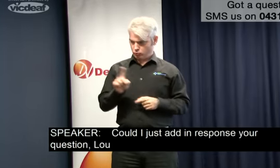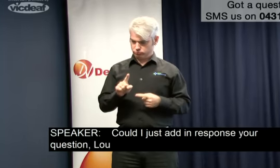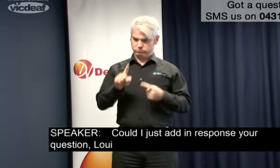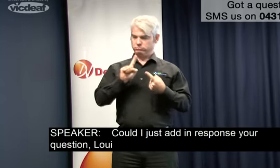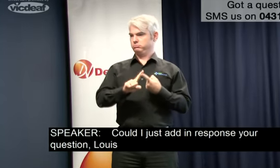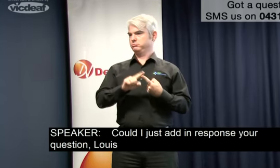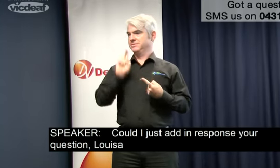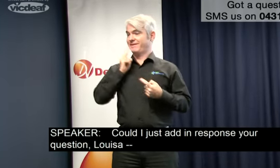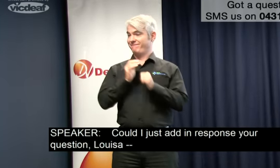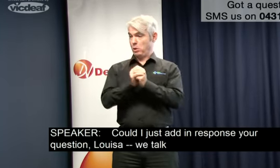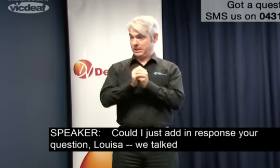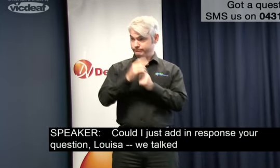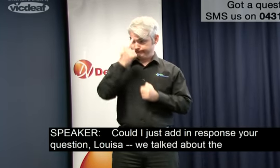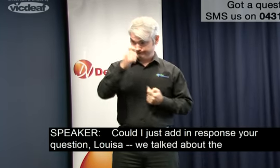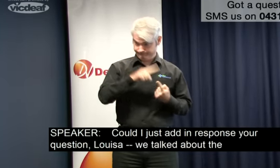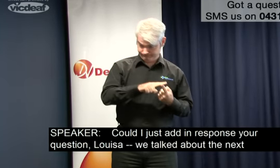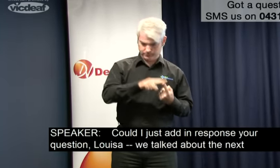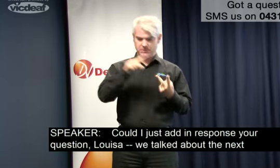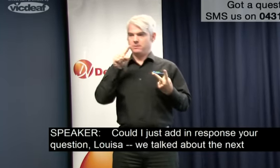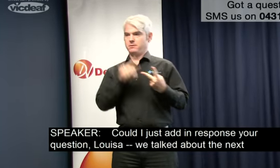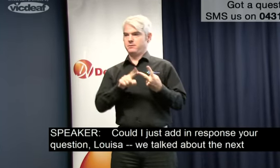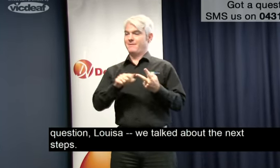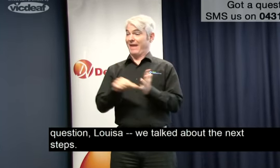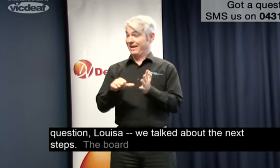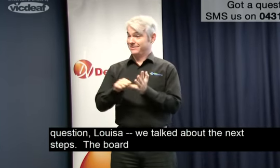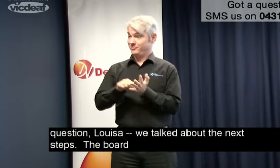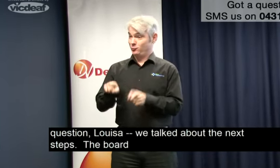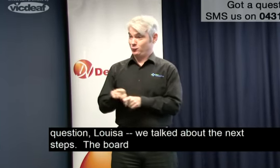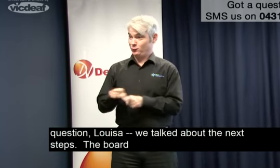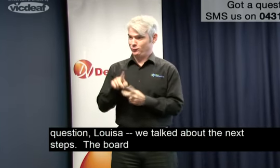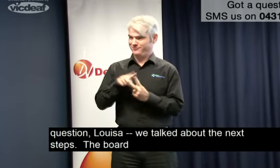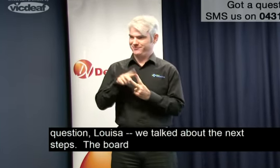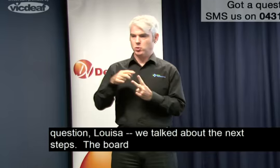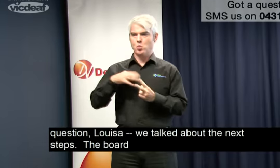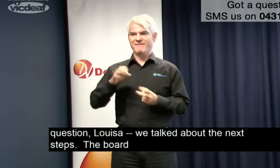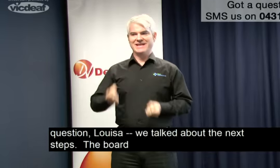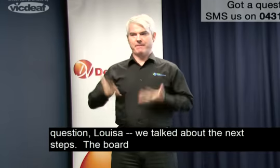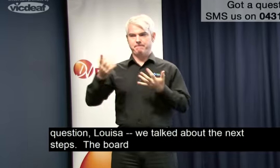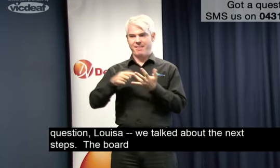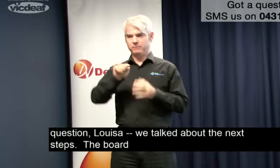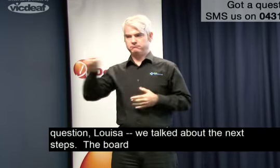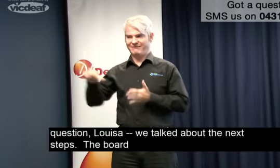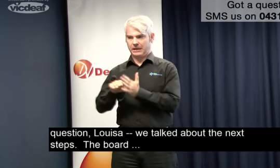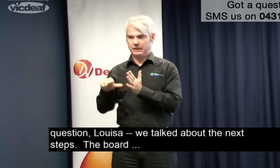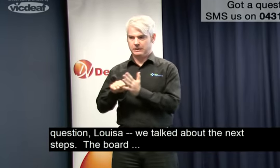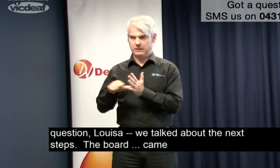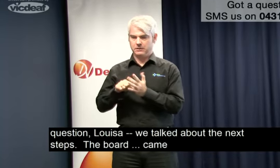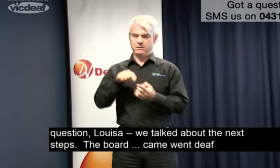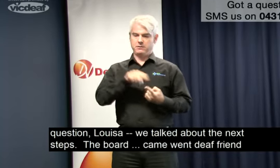board decided that we would come up with a deaf-friendly initiative, and we looked at fundraising as well. We're not giving up on